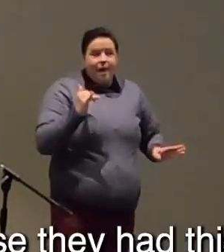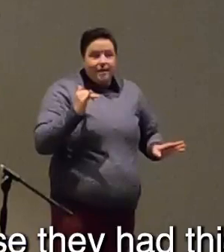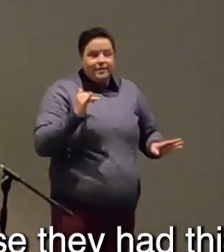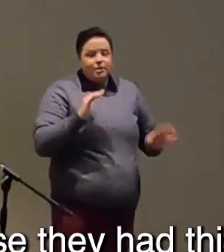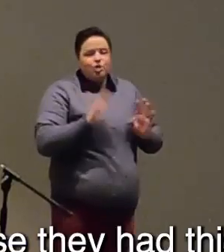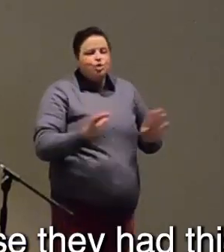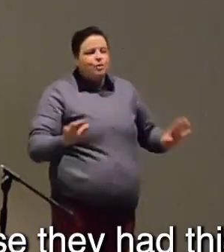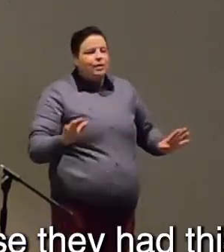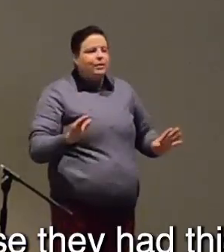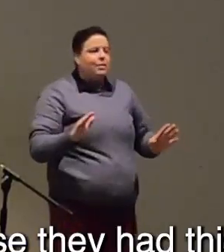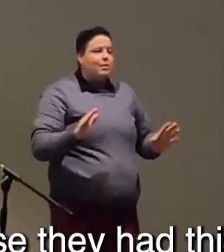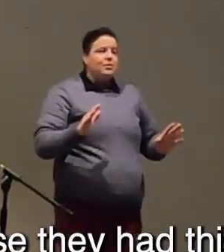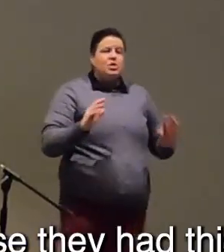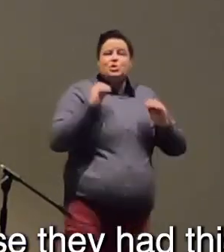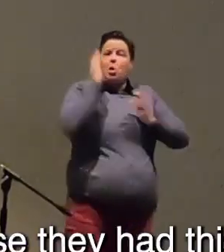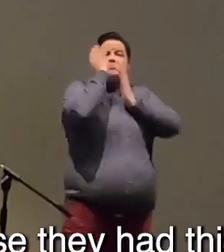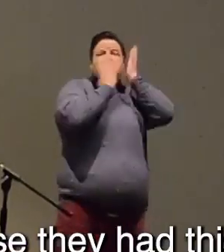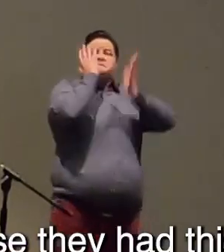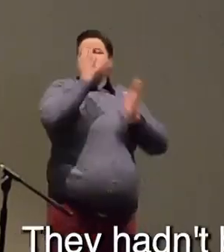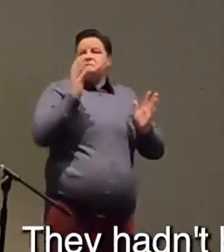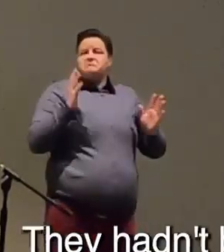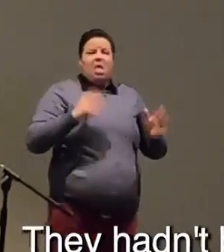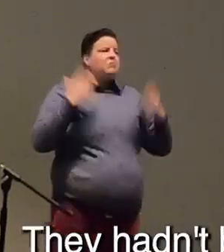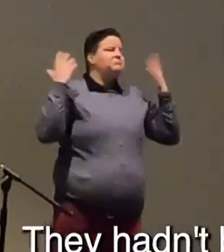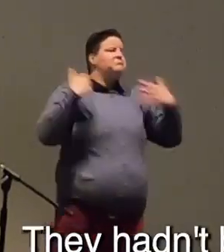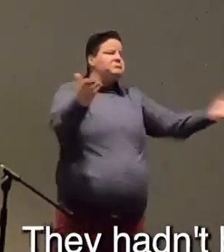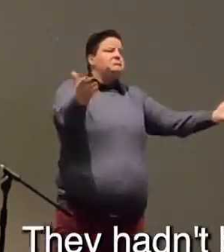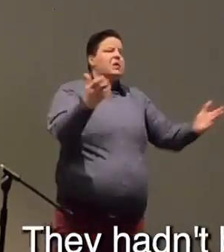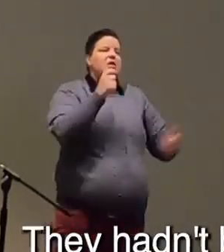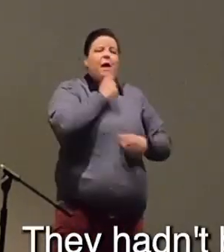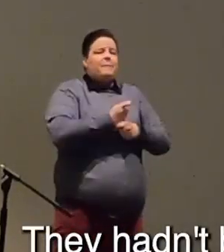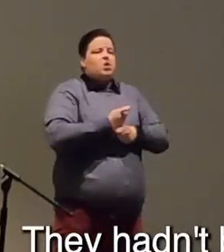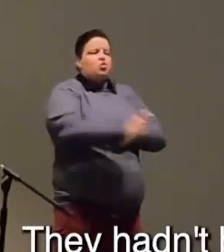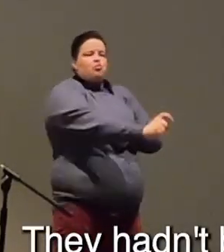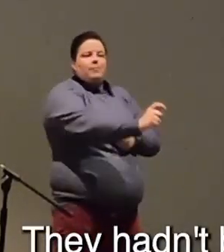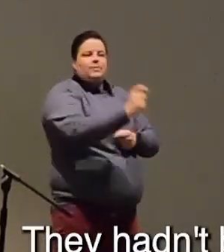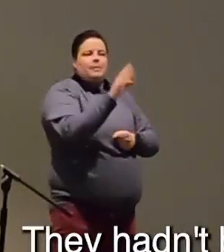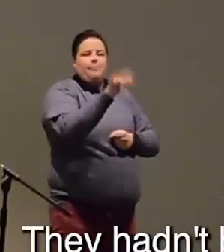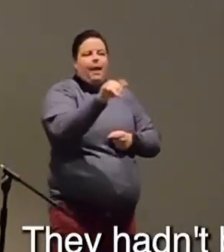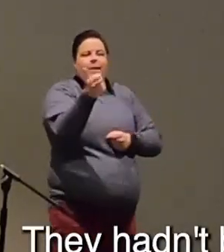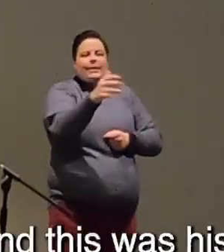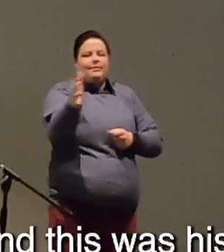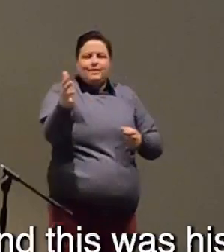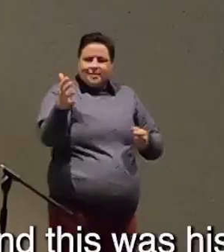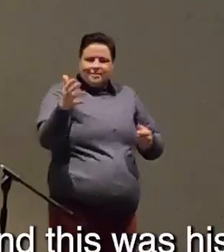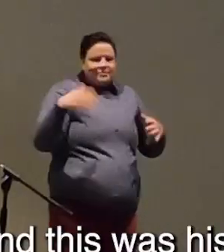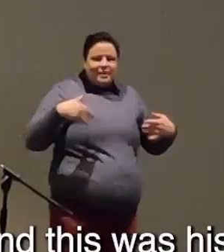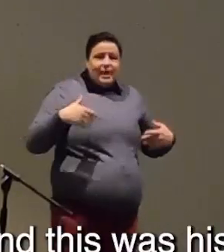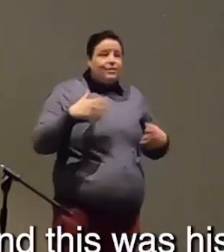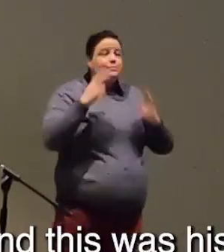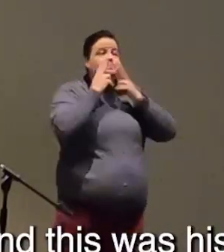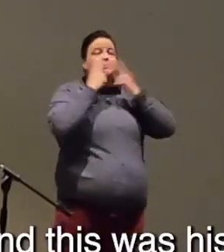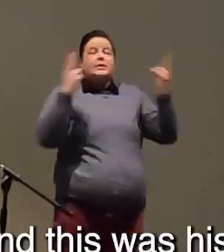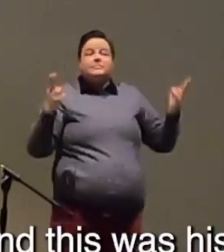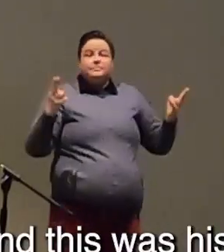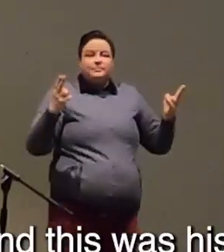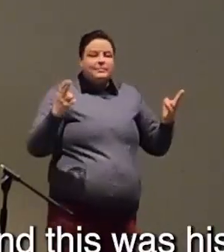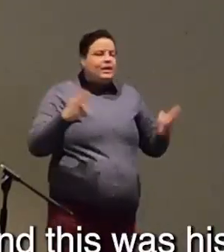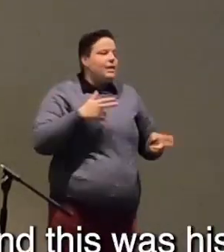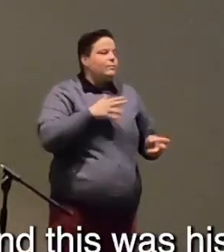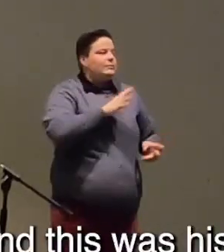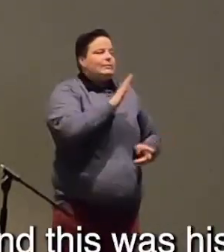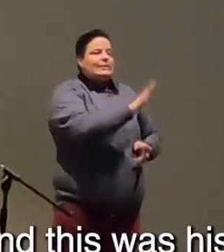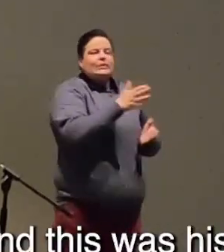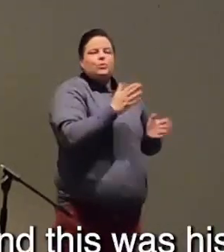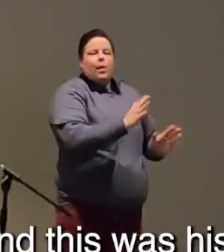of unabashed vitality and character. They hadn't been corrupted by anything yet. And this was his way